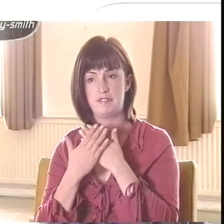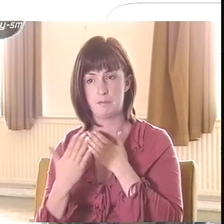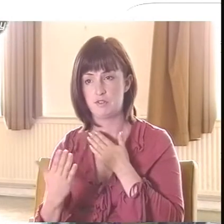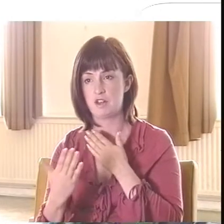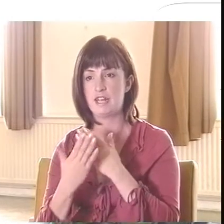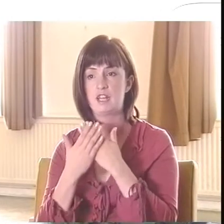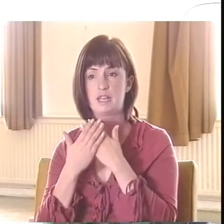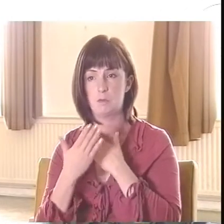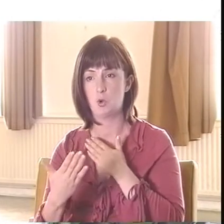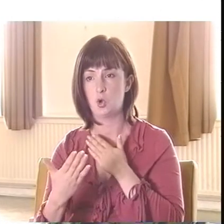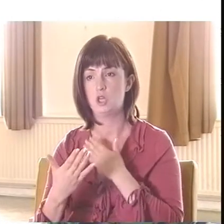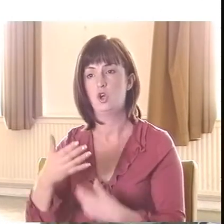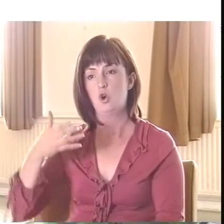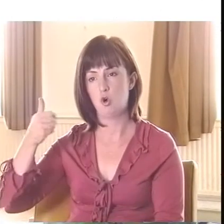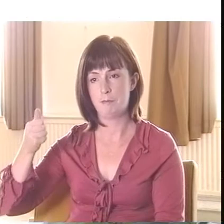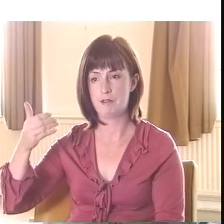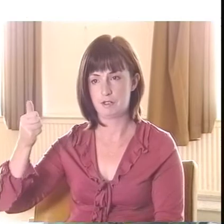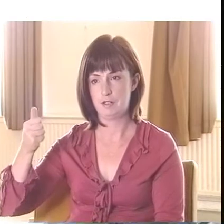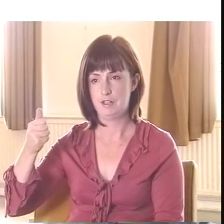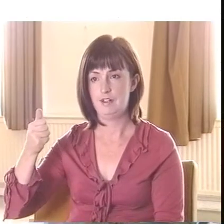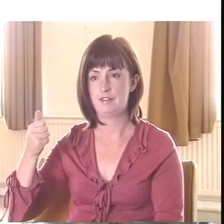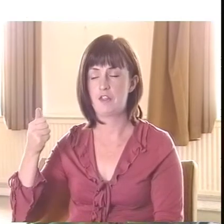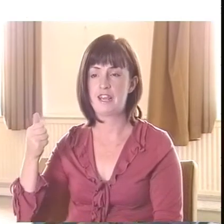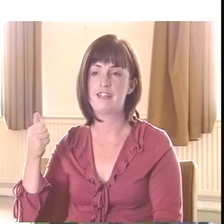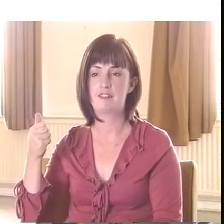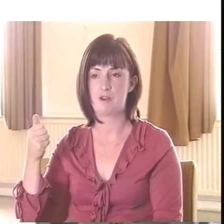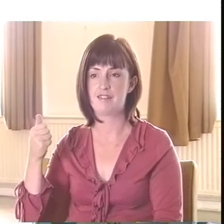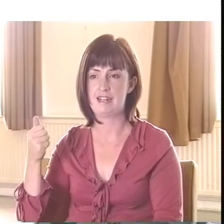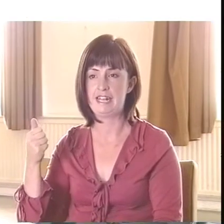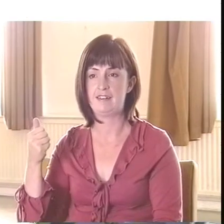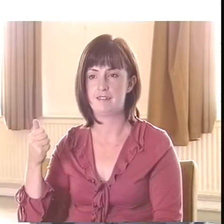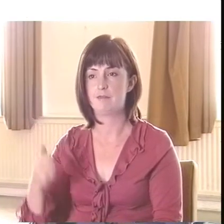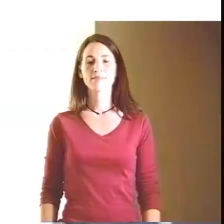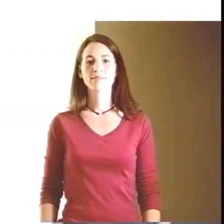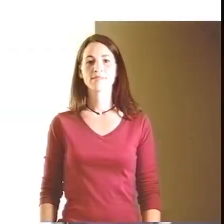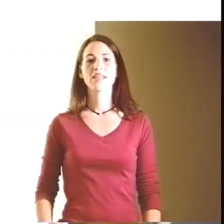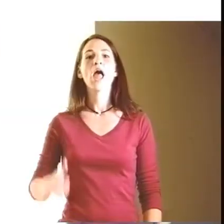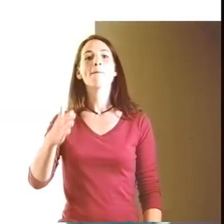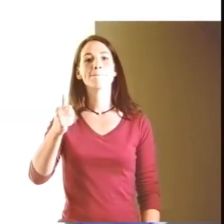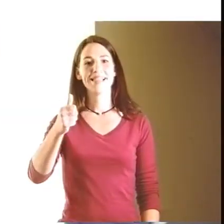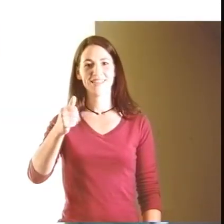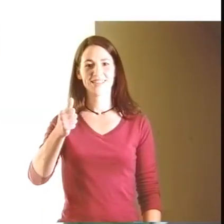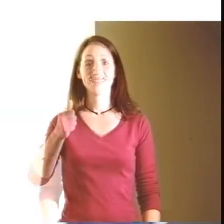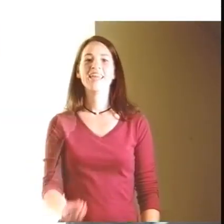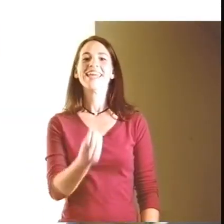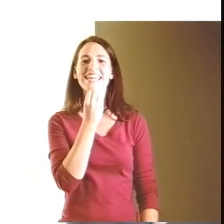simple sign, like more or milk, so that they can express their needs. I came across it 3 years